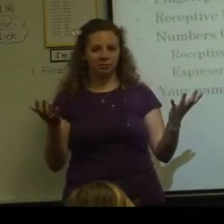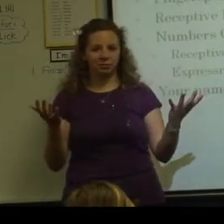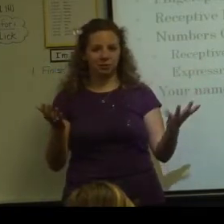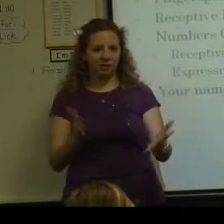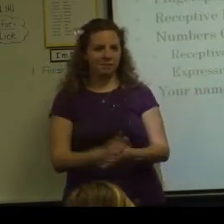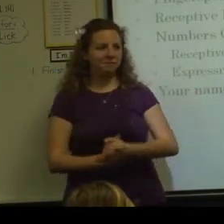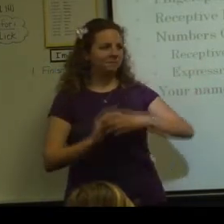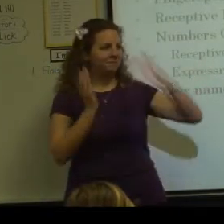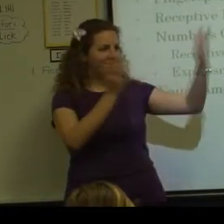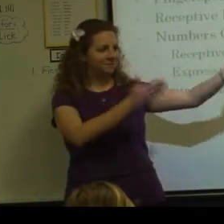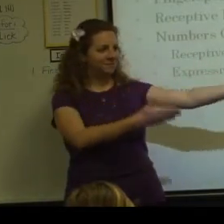way you would do it, okay?